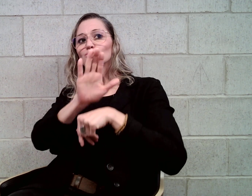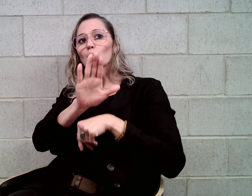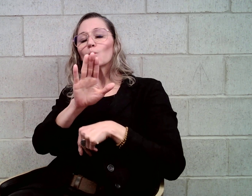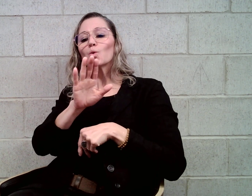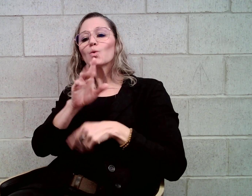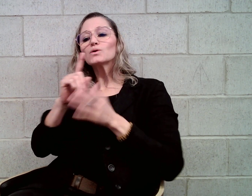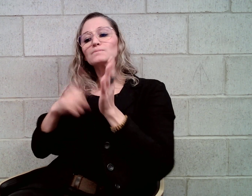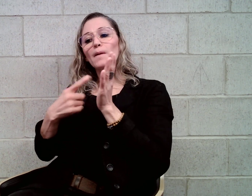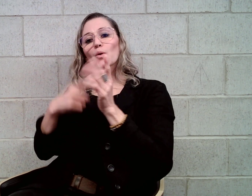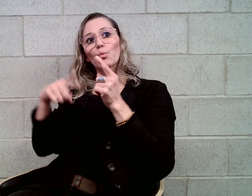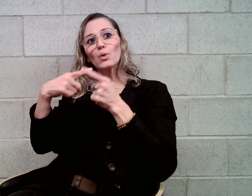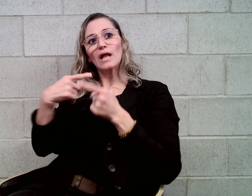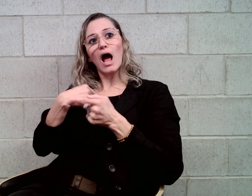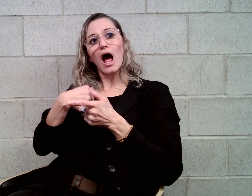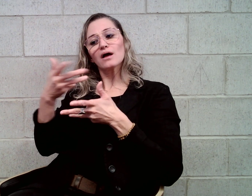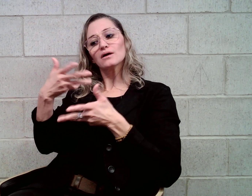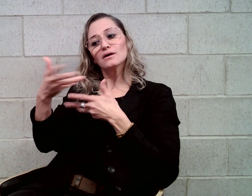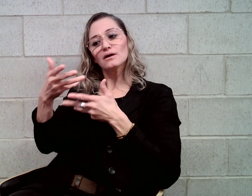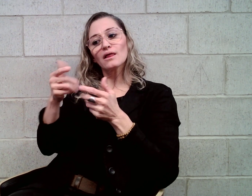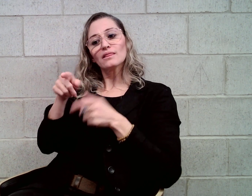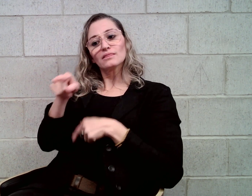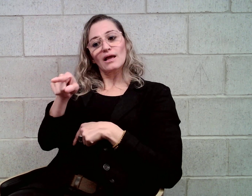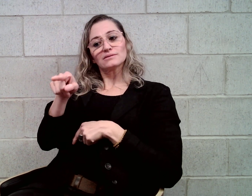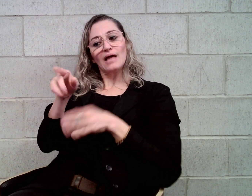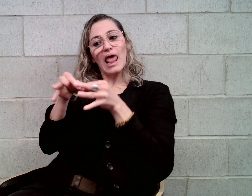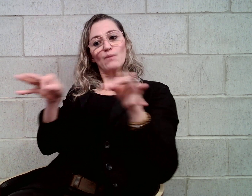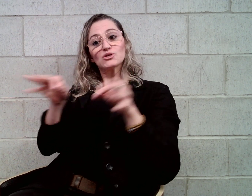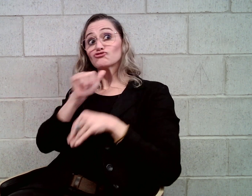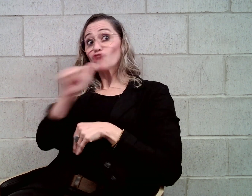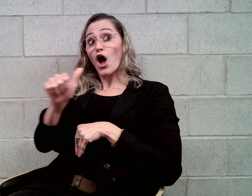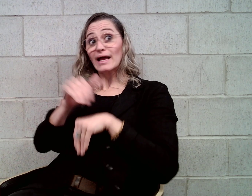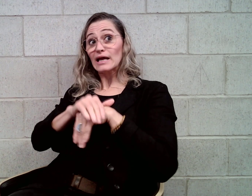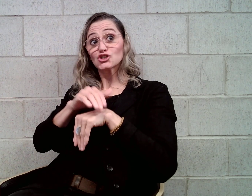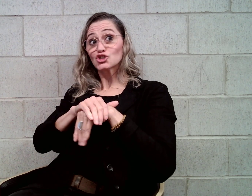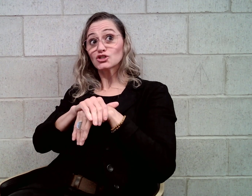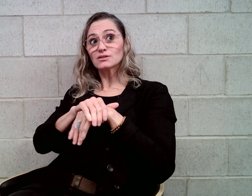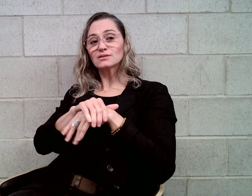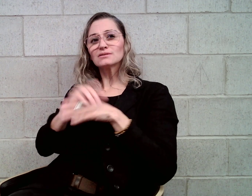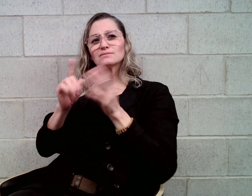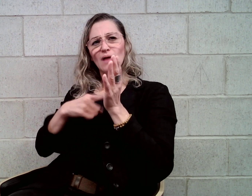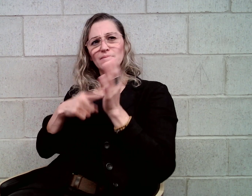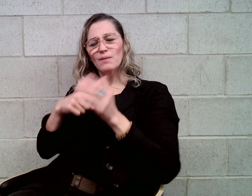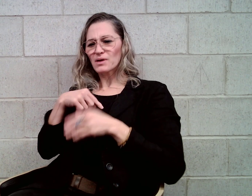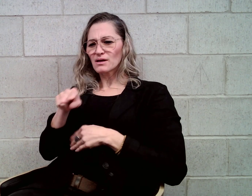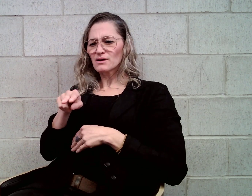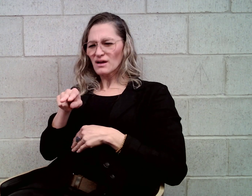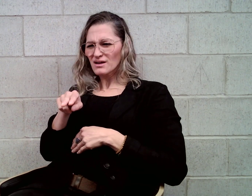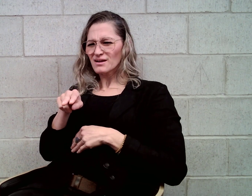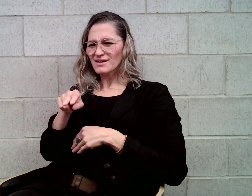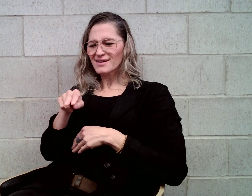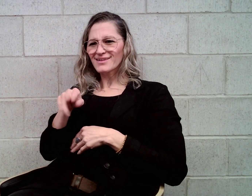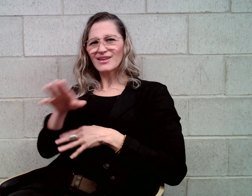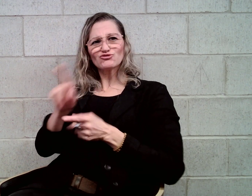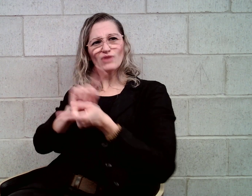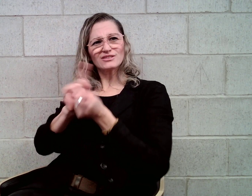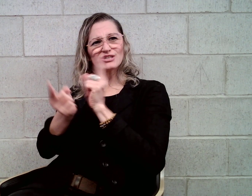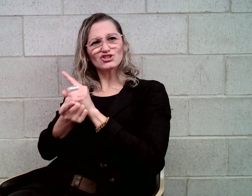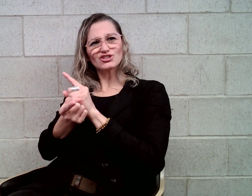is English, so we think, how do we convey that in a language which is not English?